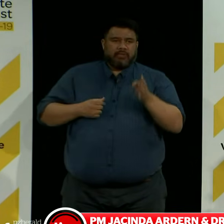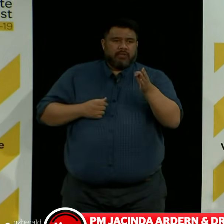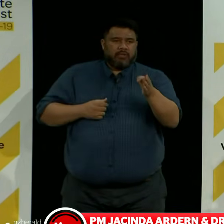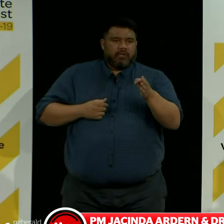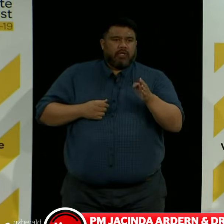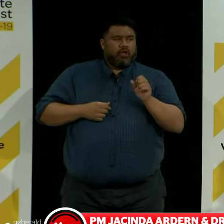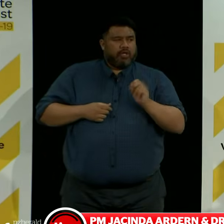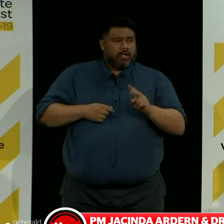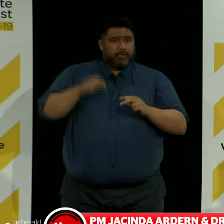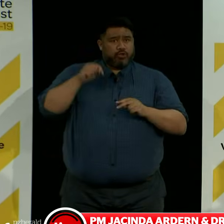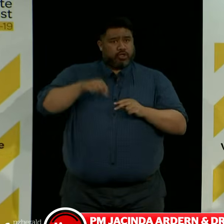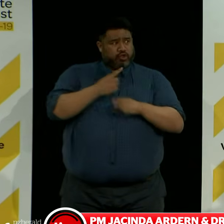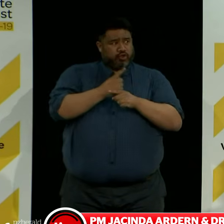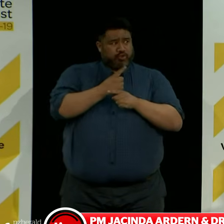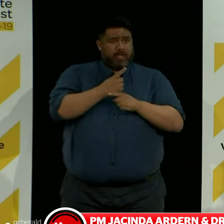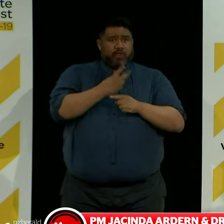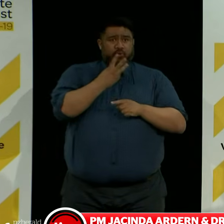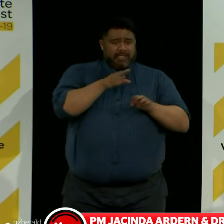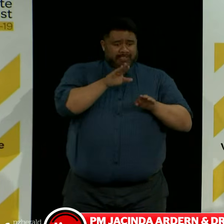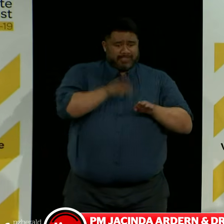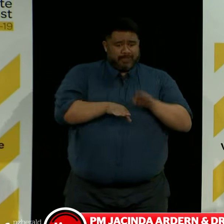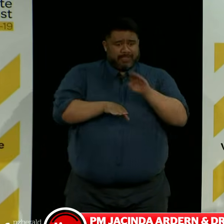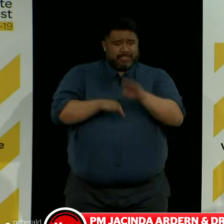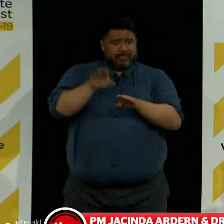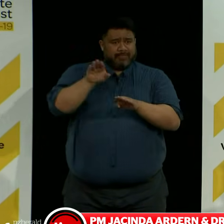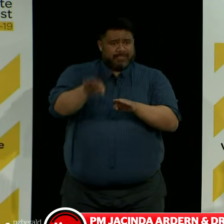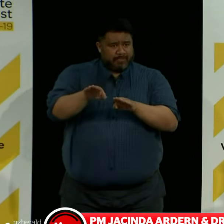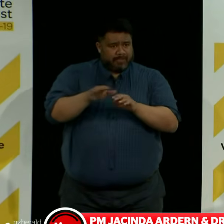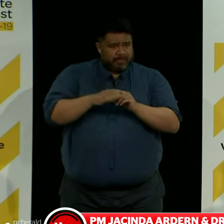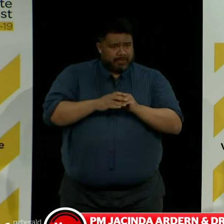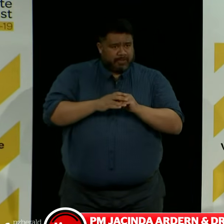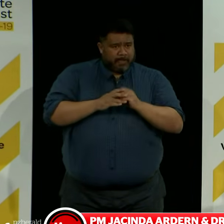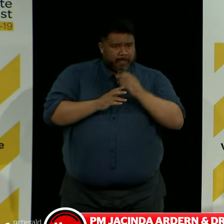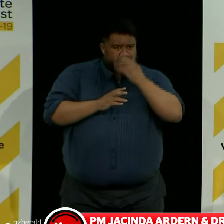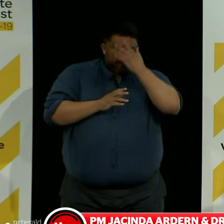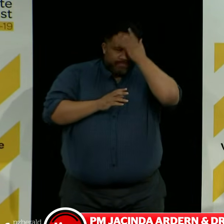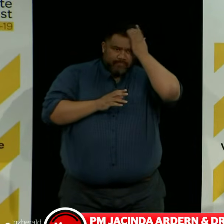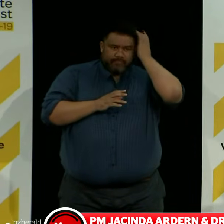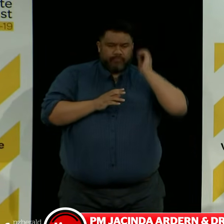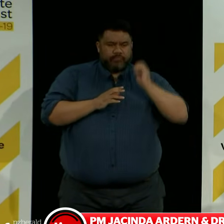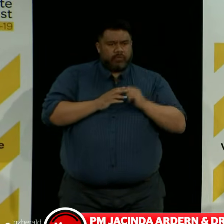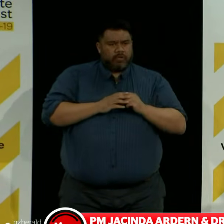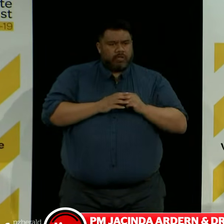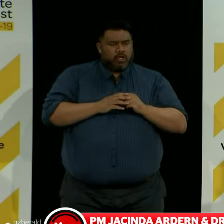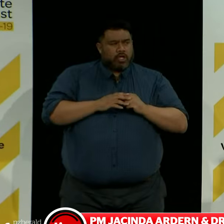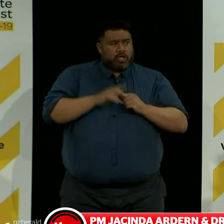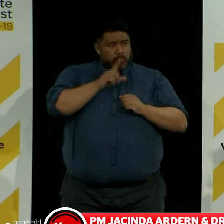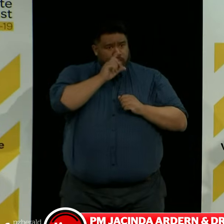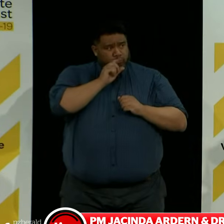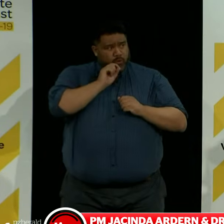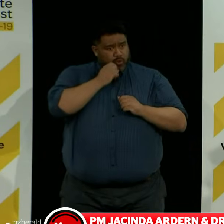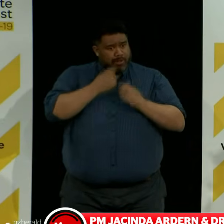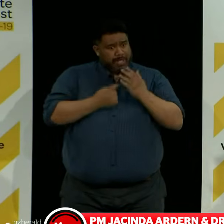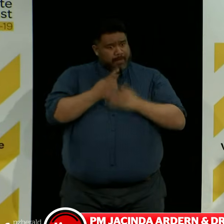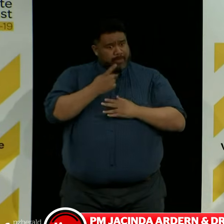levels talked about today, do you get to that point where you have to start dialing back other work? It's